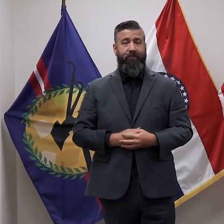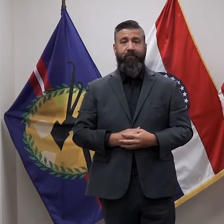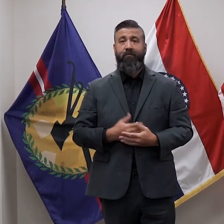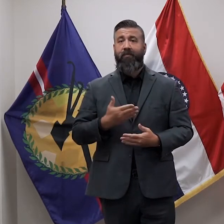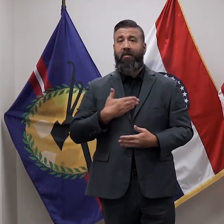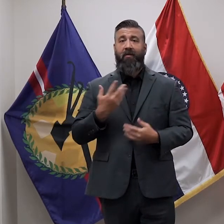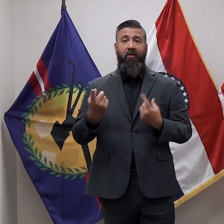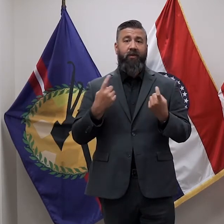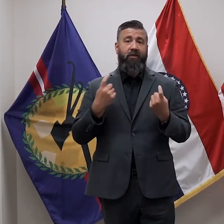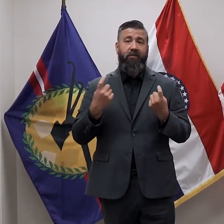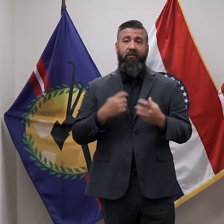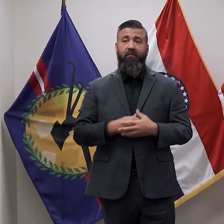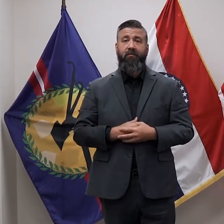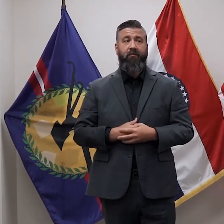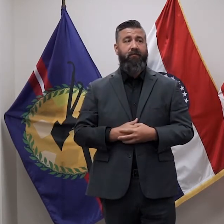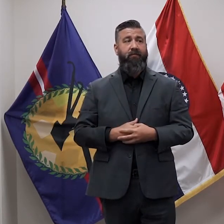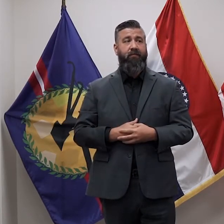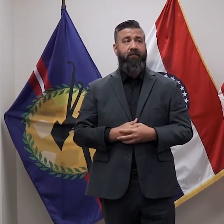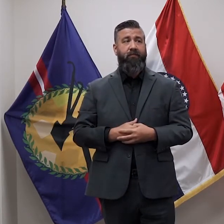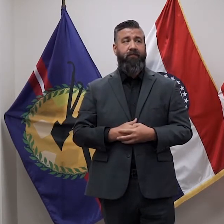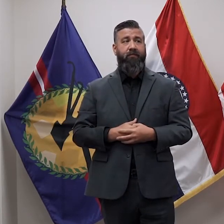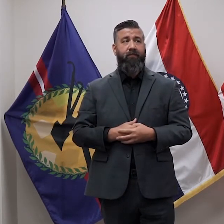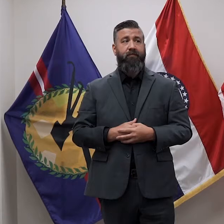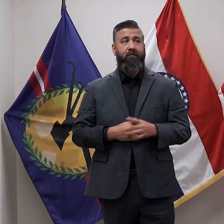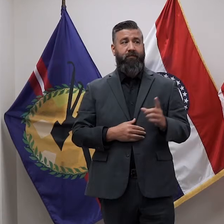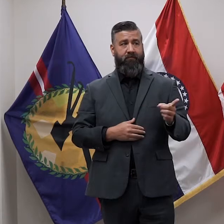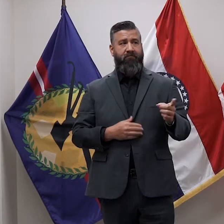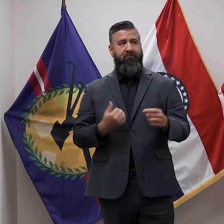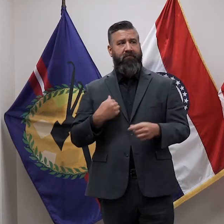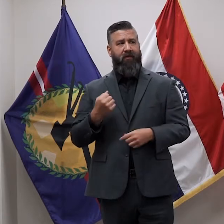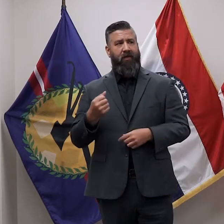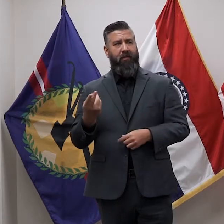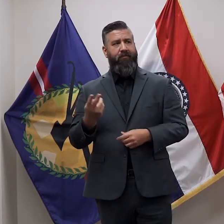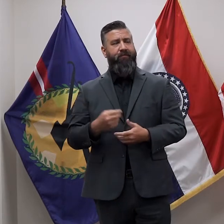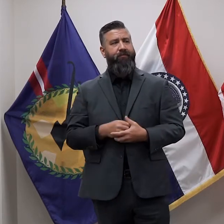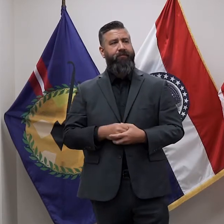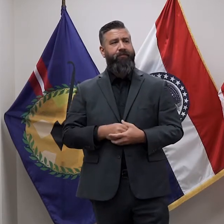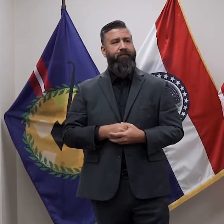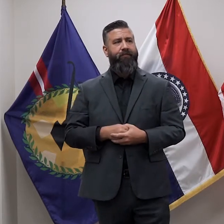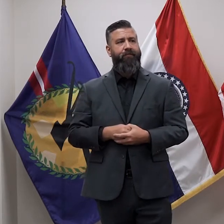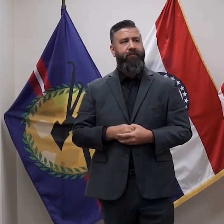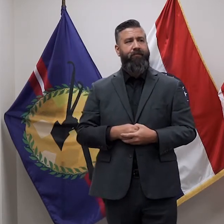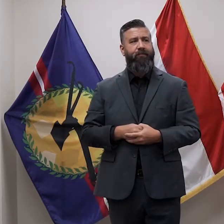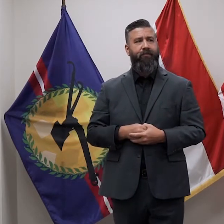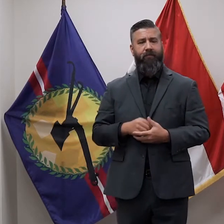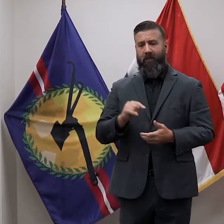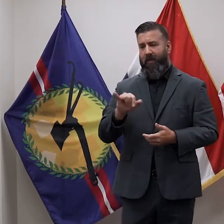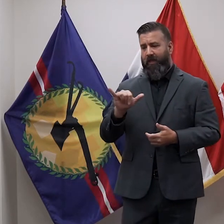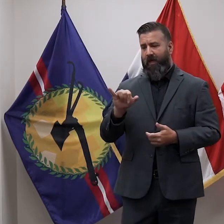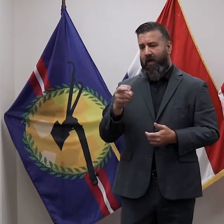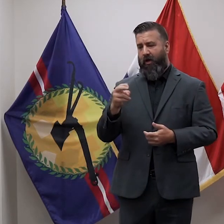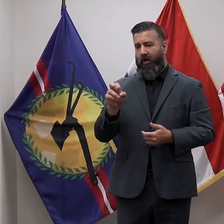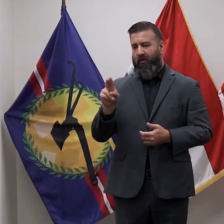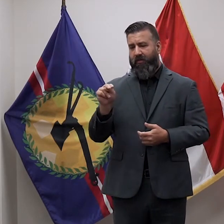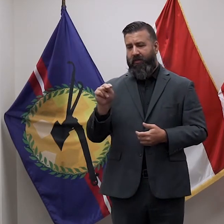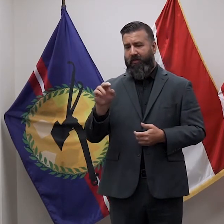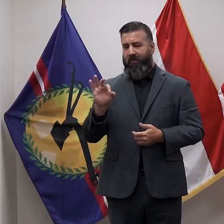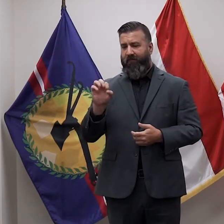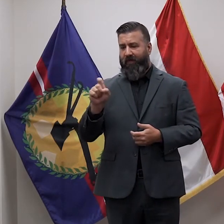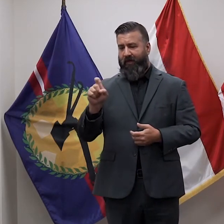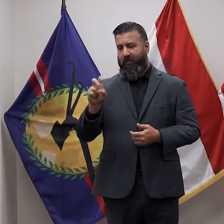Be glad to answer any questions. Yeah, I've got a couple questions. Sure. Dr. Page, Ty Hawkins, Fox 2 News, St.